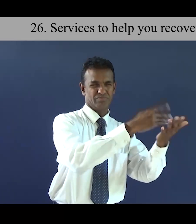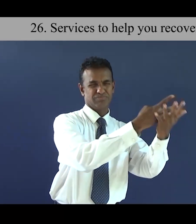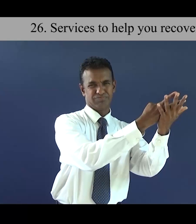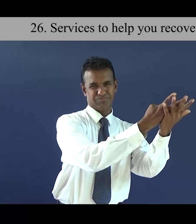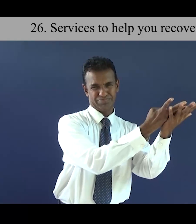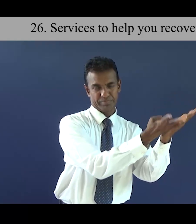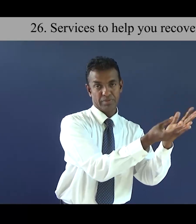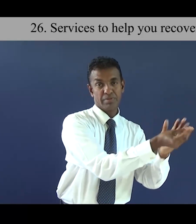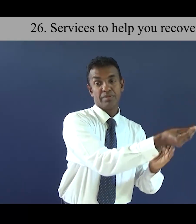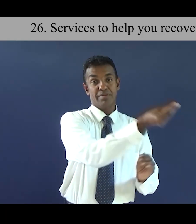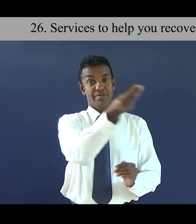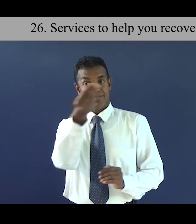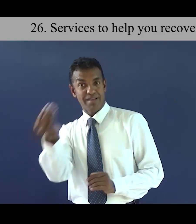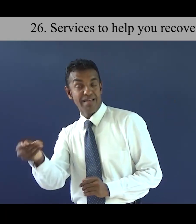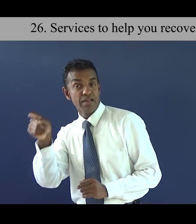as possible.